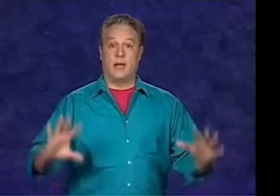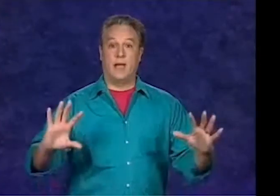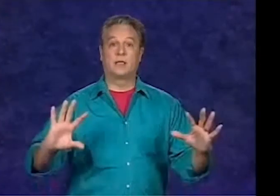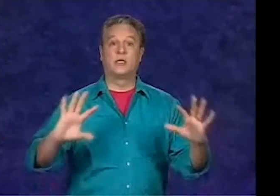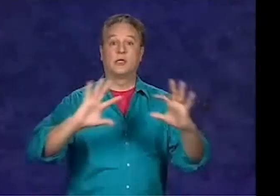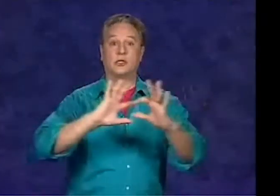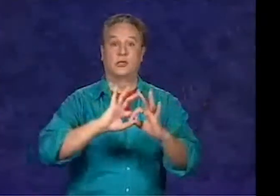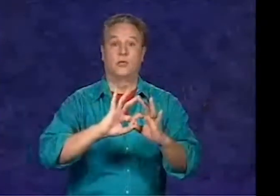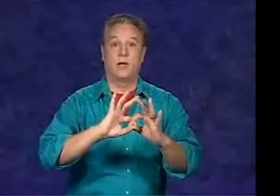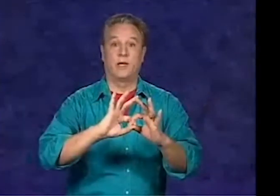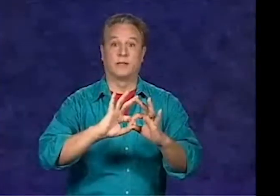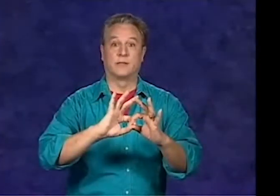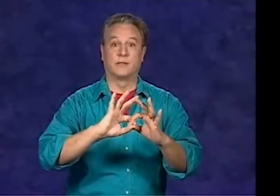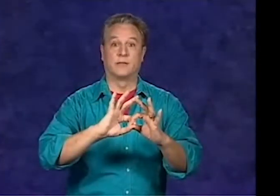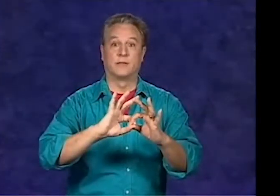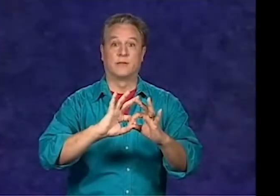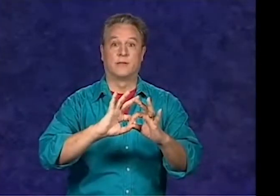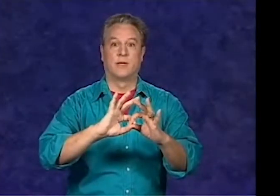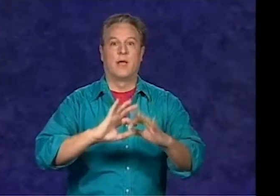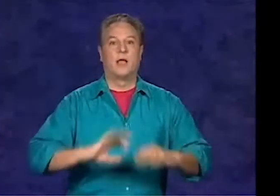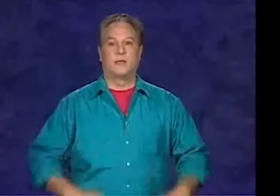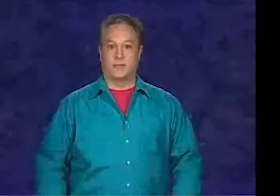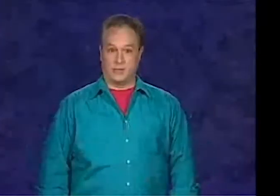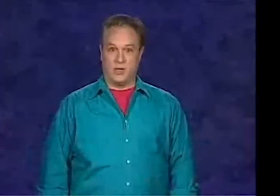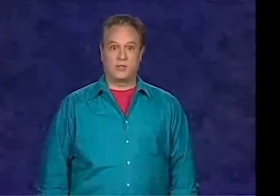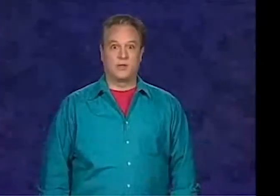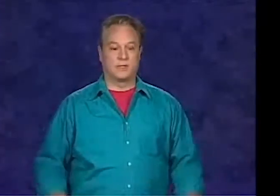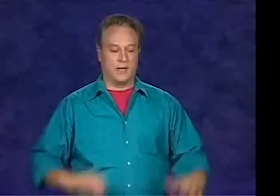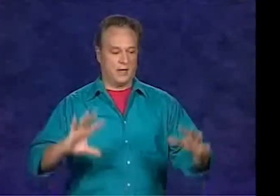Connect two rings. This is also the sign for join.